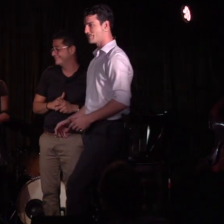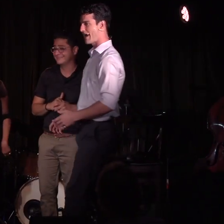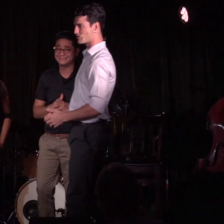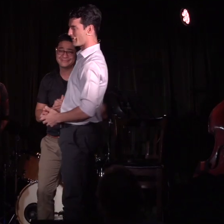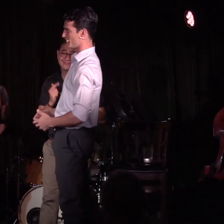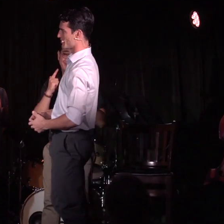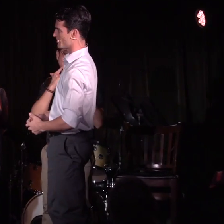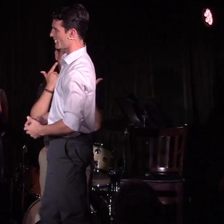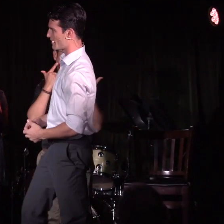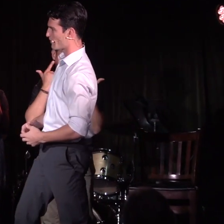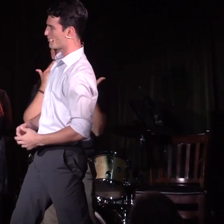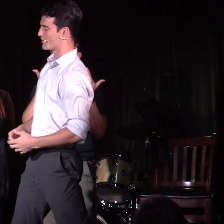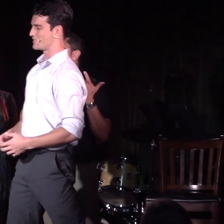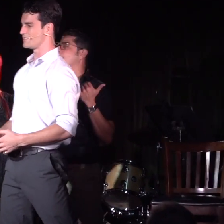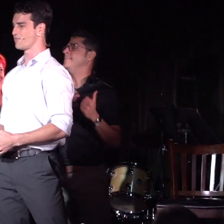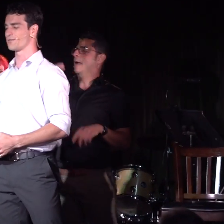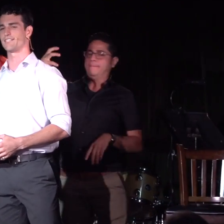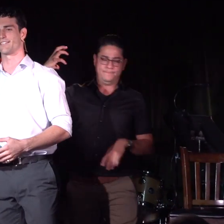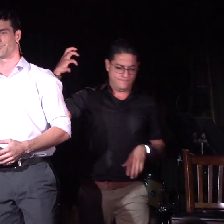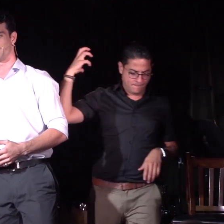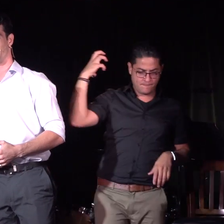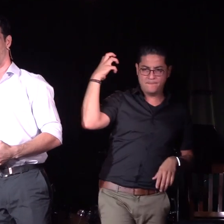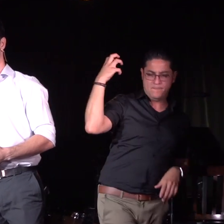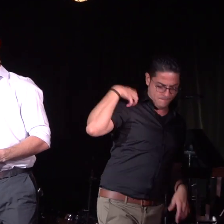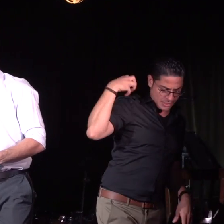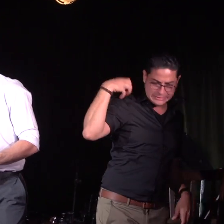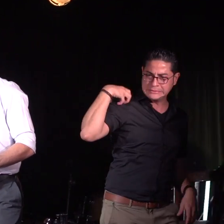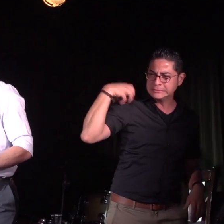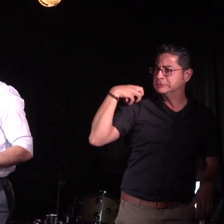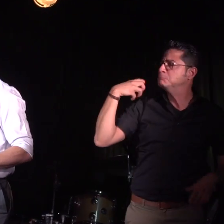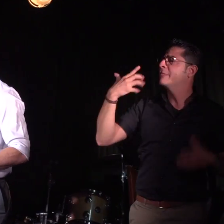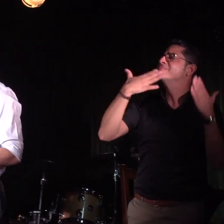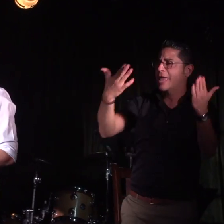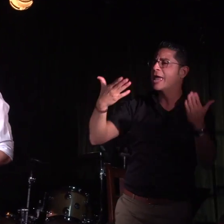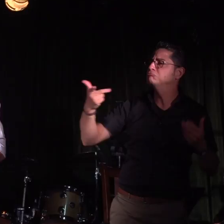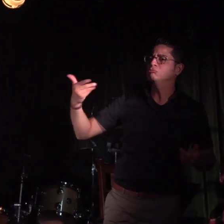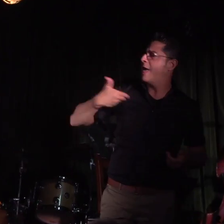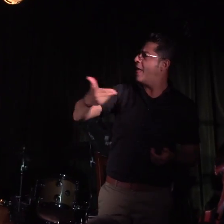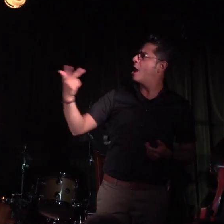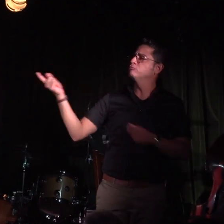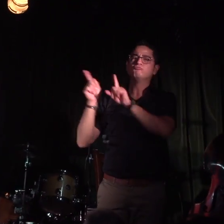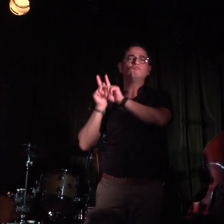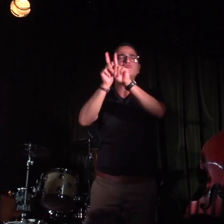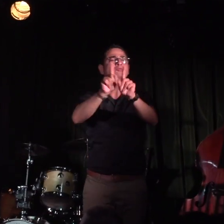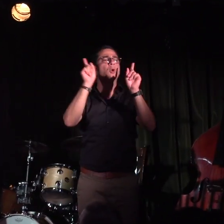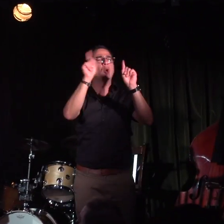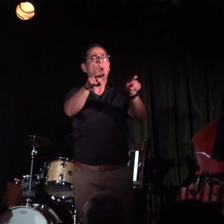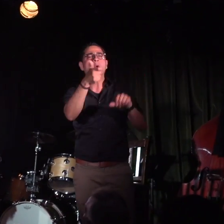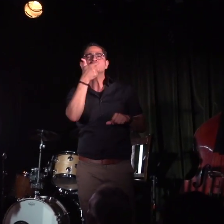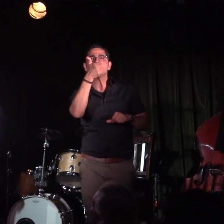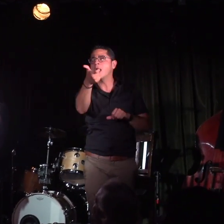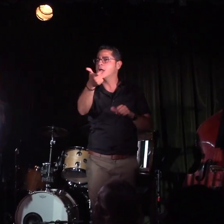Thanks to my house manager, I brought Marie to see 42nd Street as my guest. She soaked up all that great choreography like a siphon.